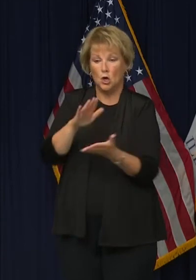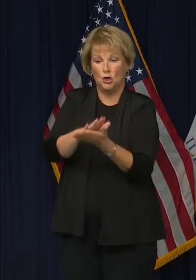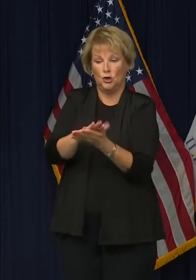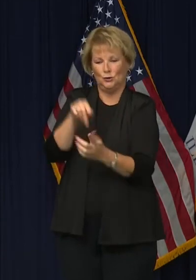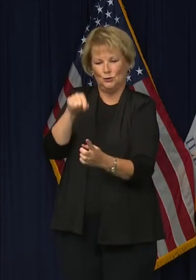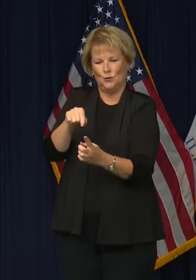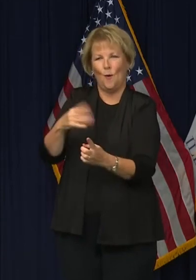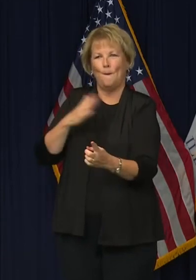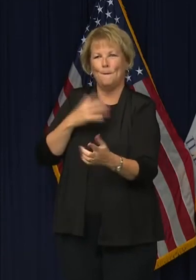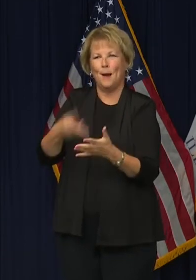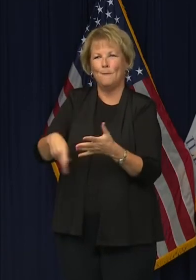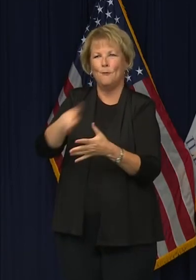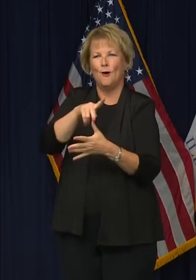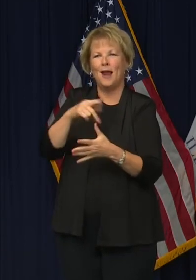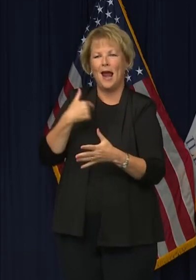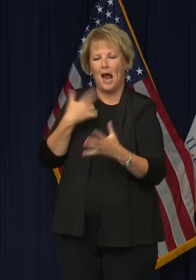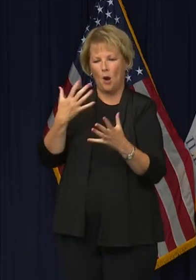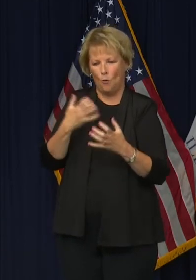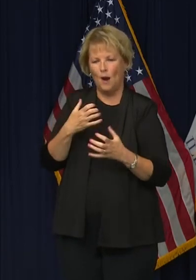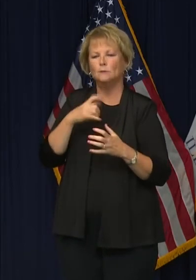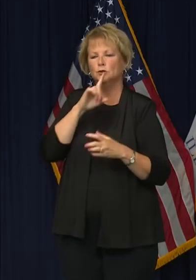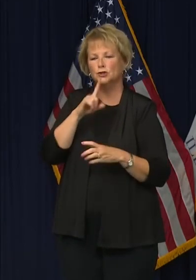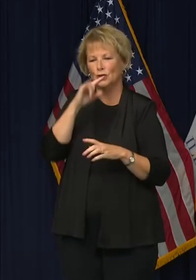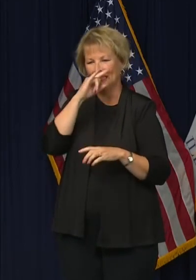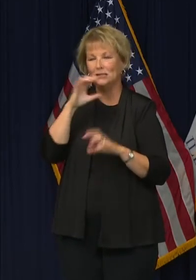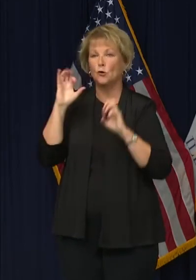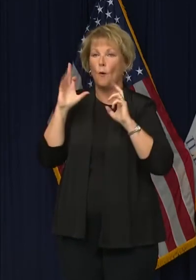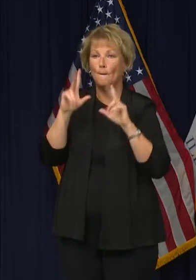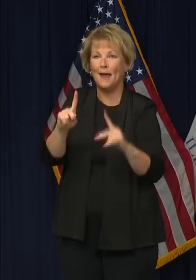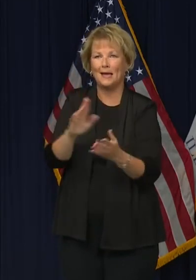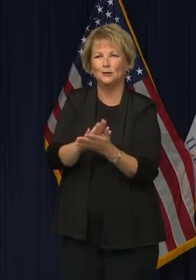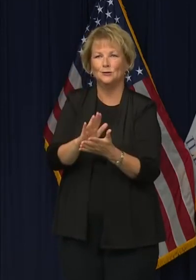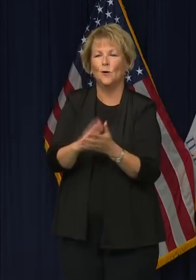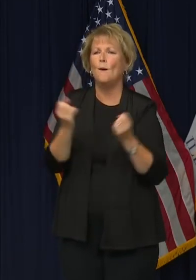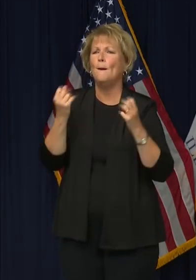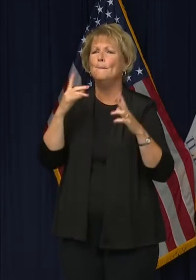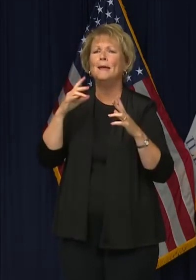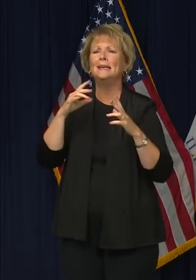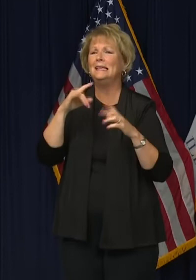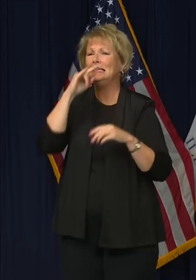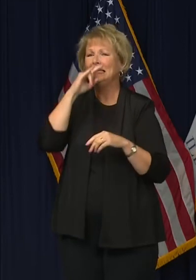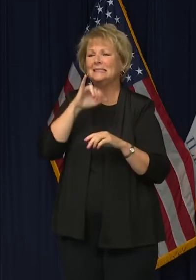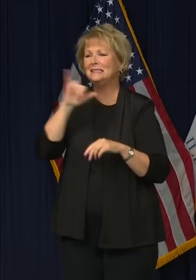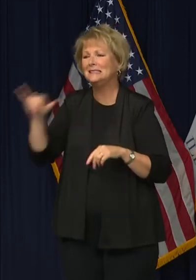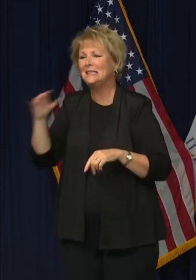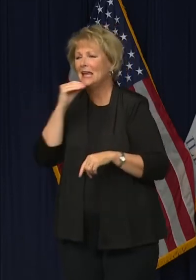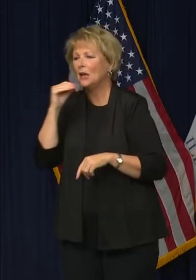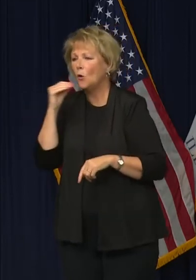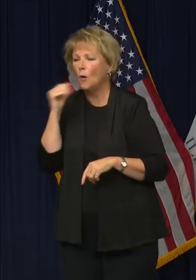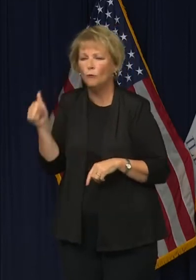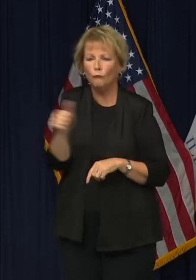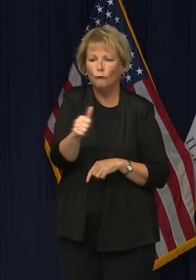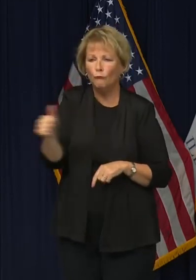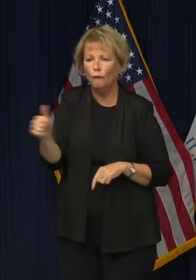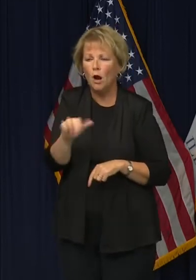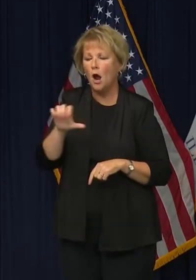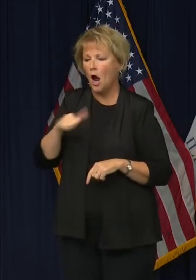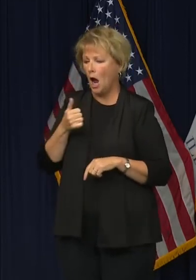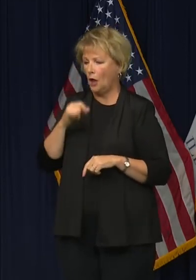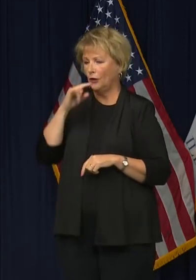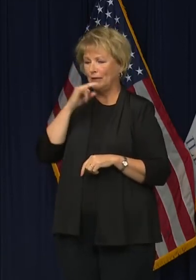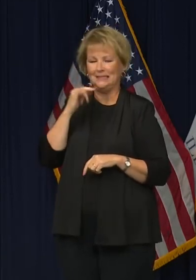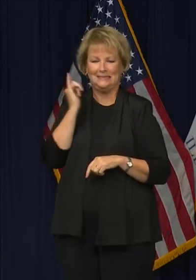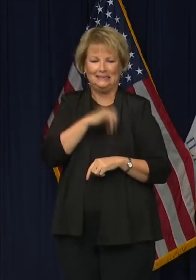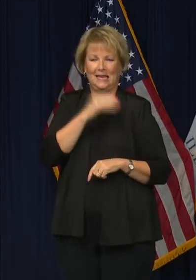are a priority. We want to make sure that kids are back in school. There are many kids who are in hybrid programs and many kids who are not at all in school. They're just